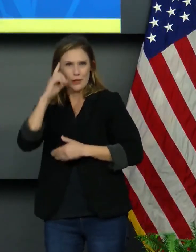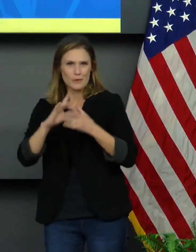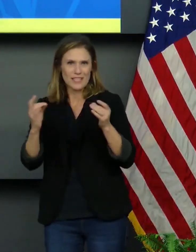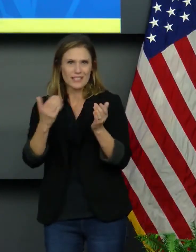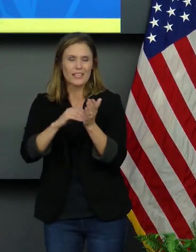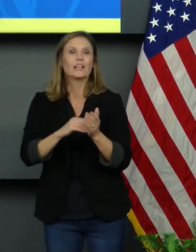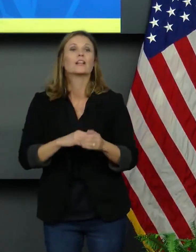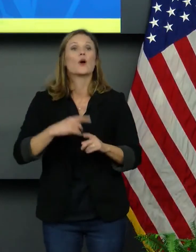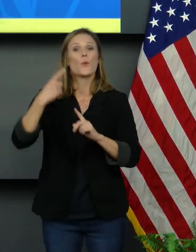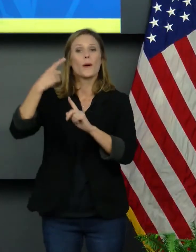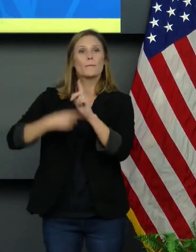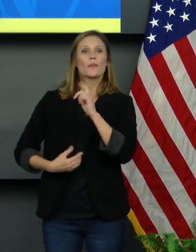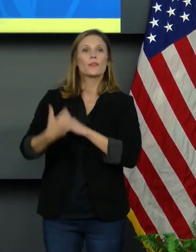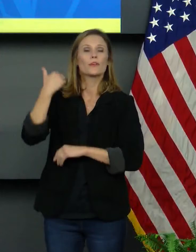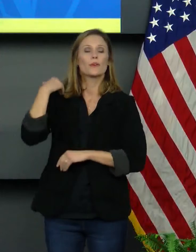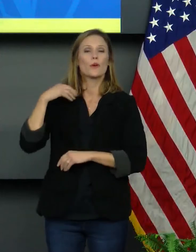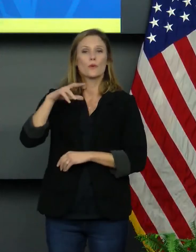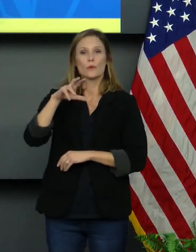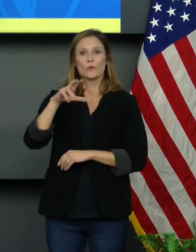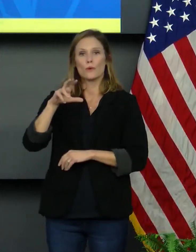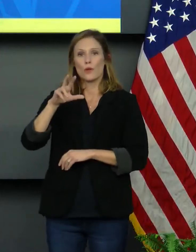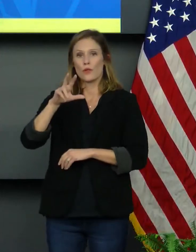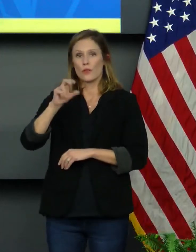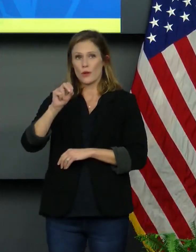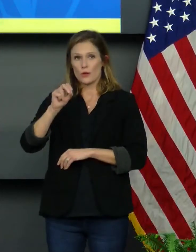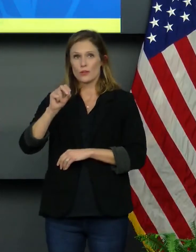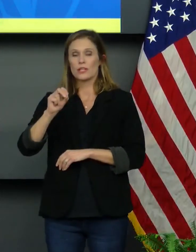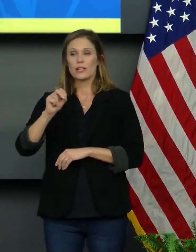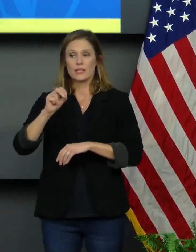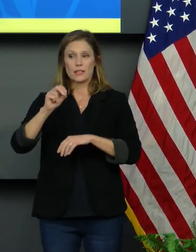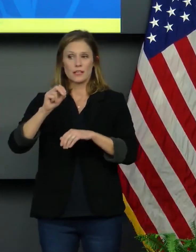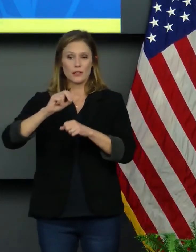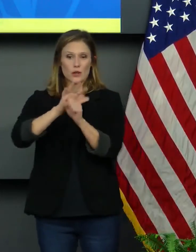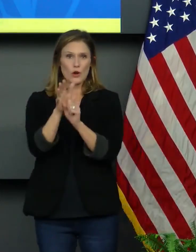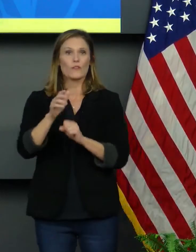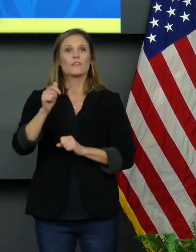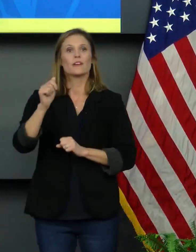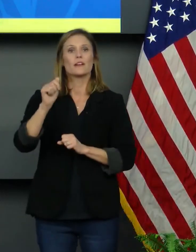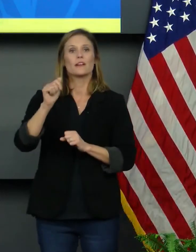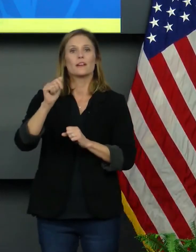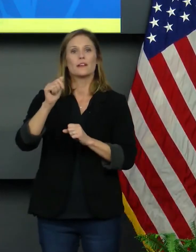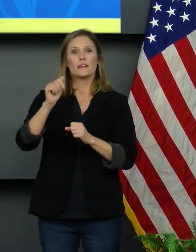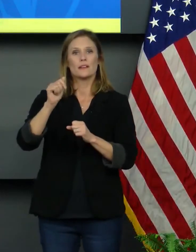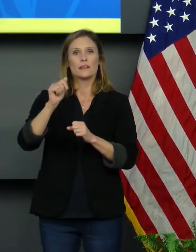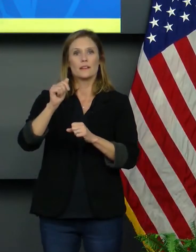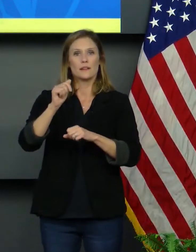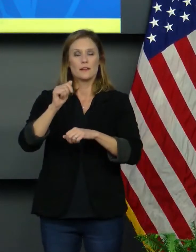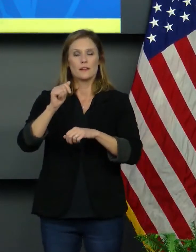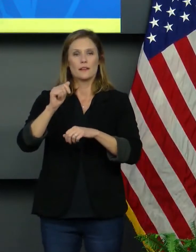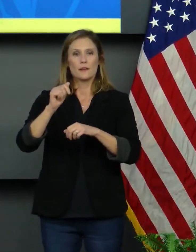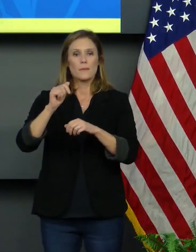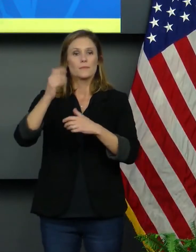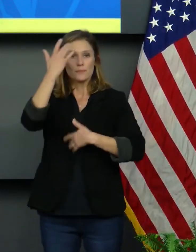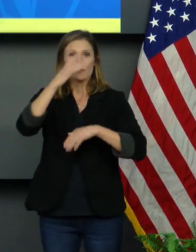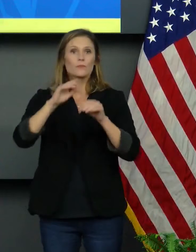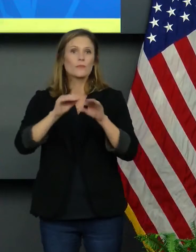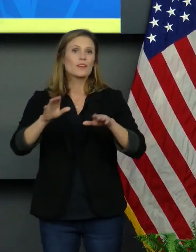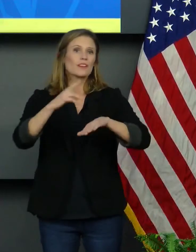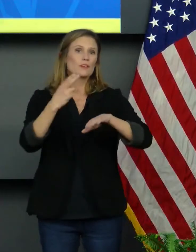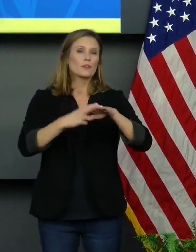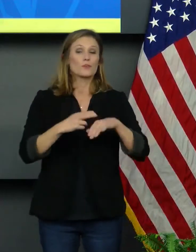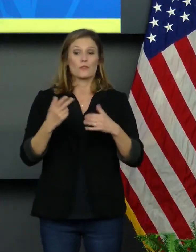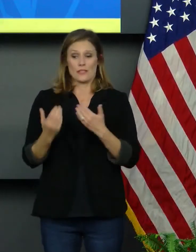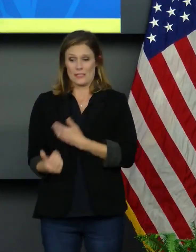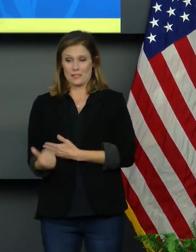1 month ago, we had 30 COVID-19 patients in our hospital, in our 5 acute care hospitals. This morning, we